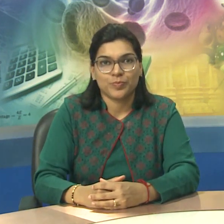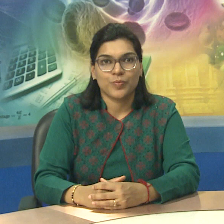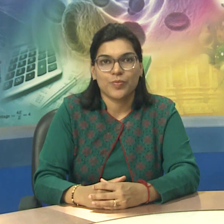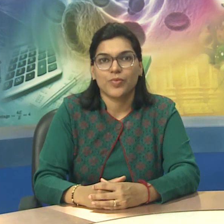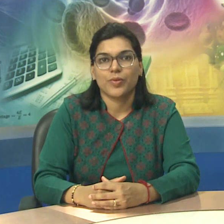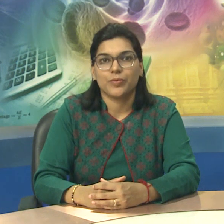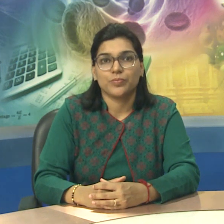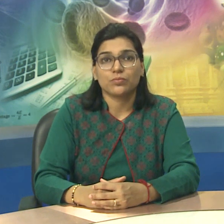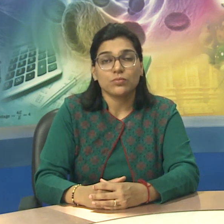area.